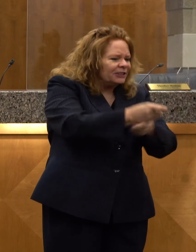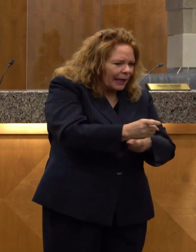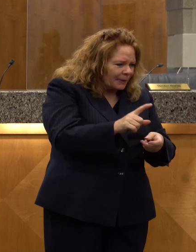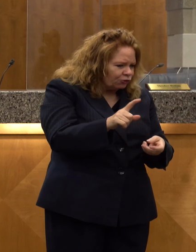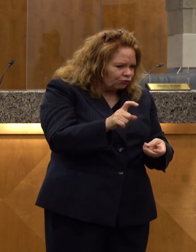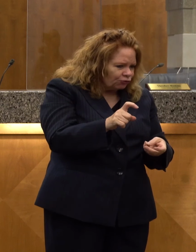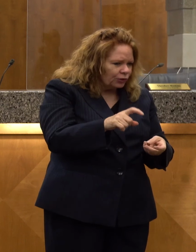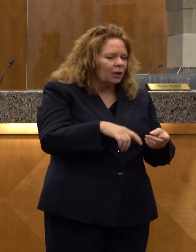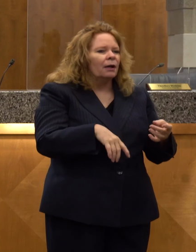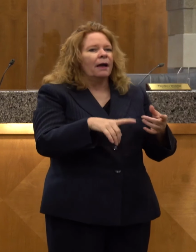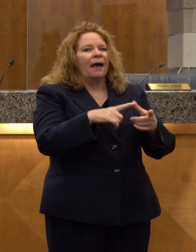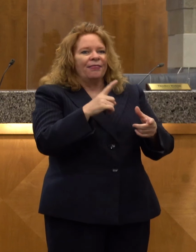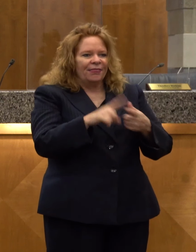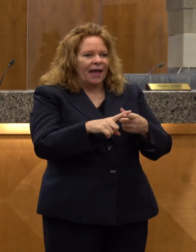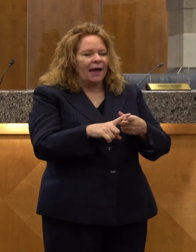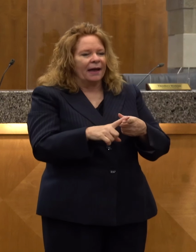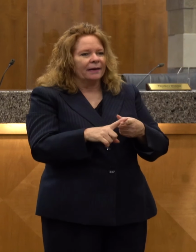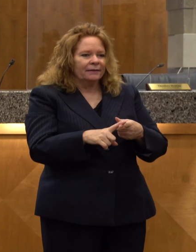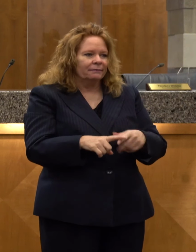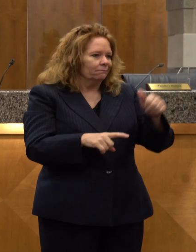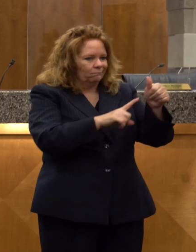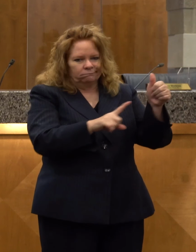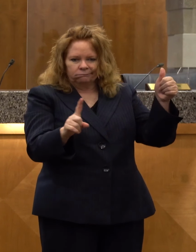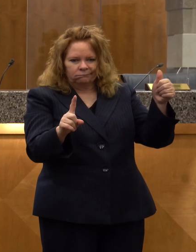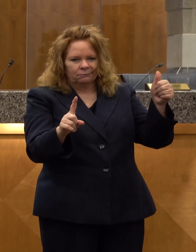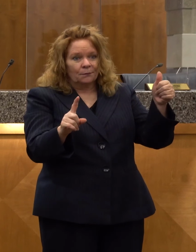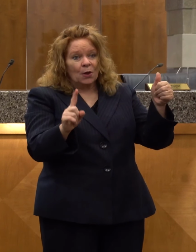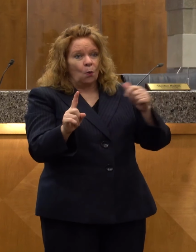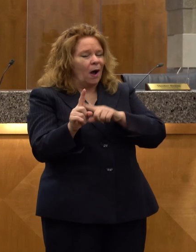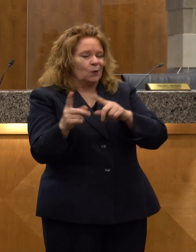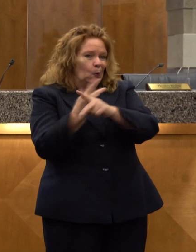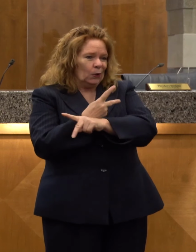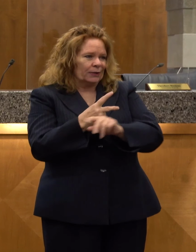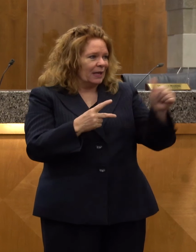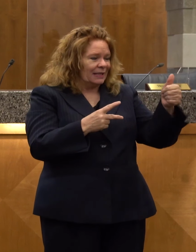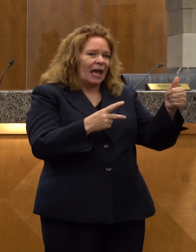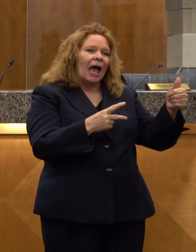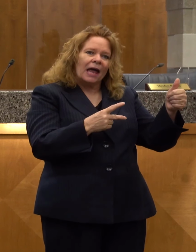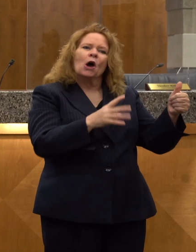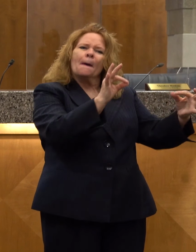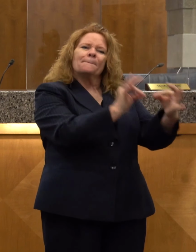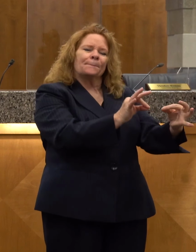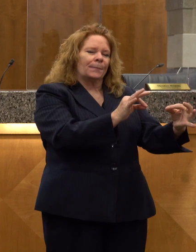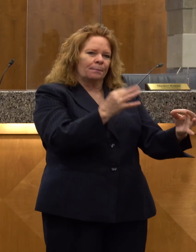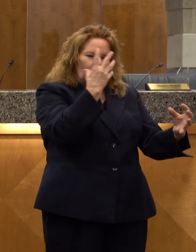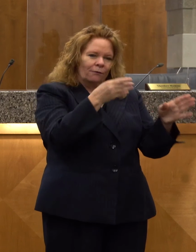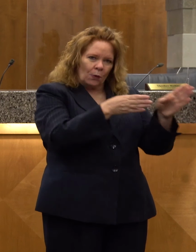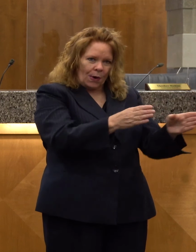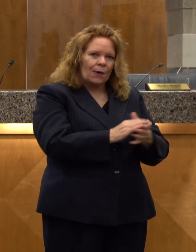those are prioritized on a scale of 1 to 10. 1 being the worst and 10 being a road that's in pristine